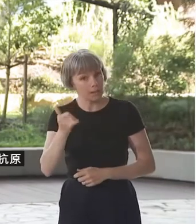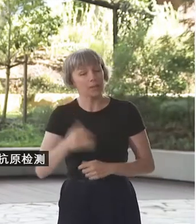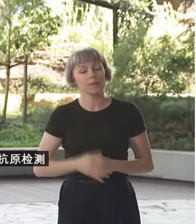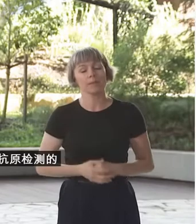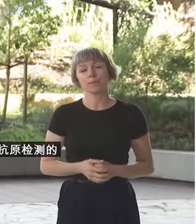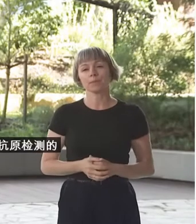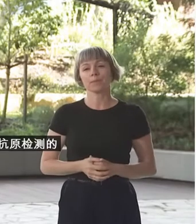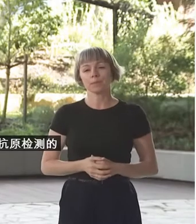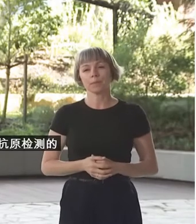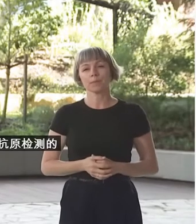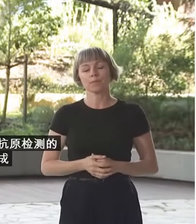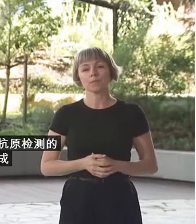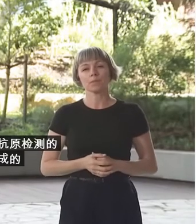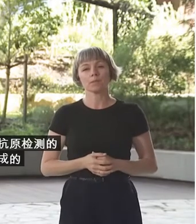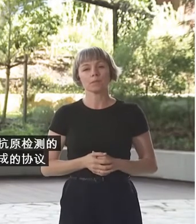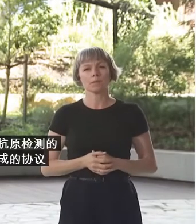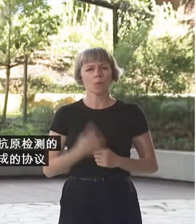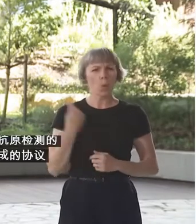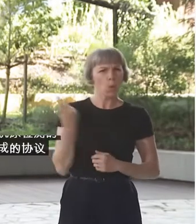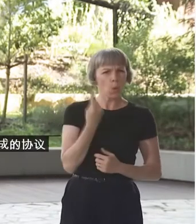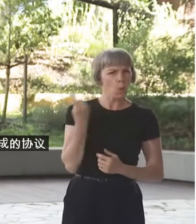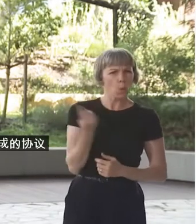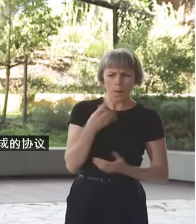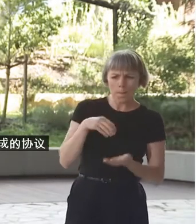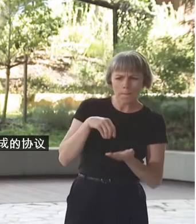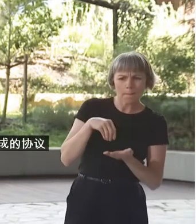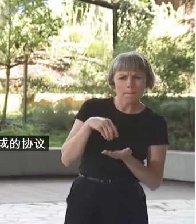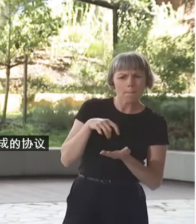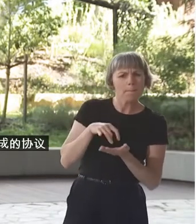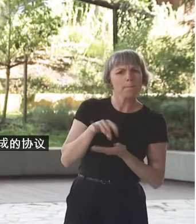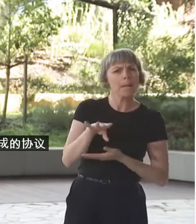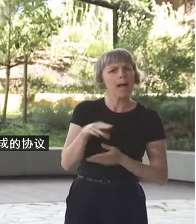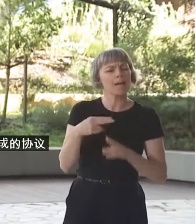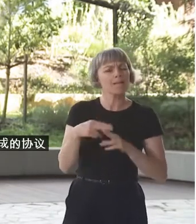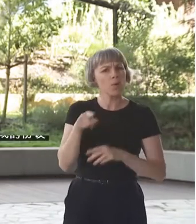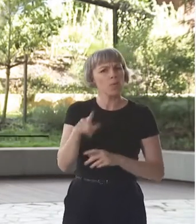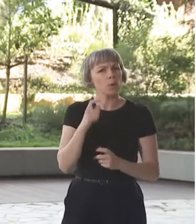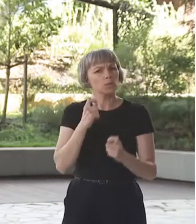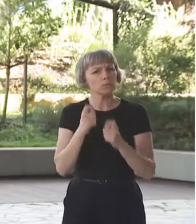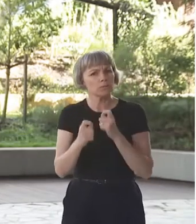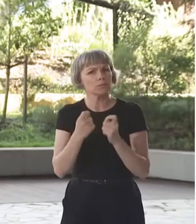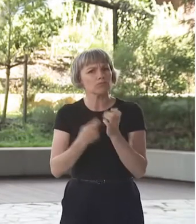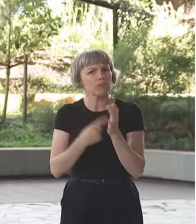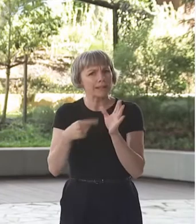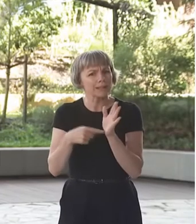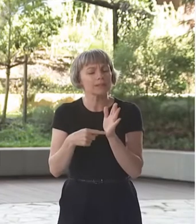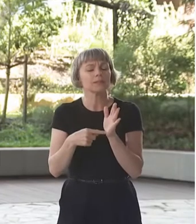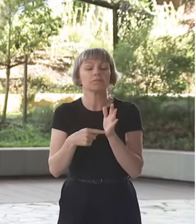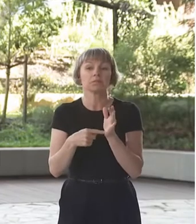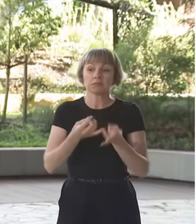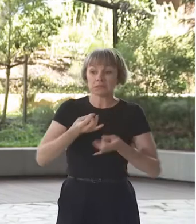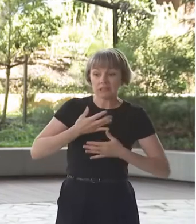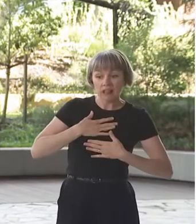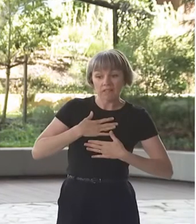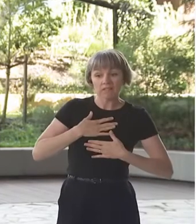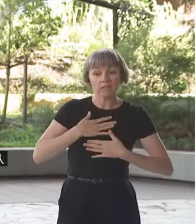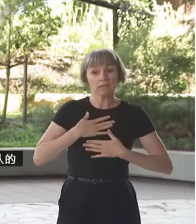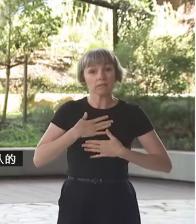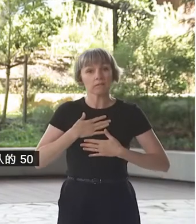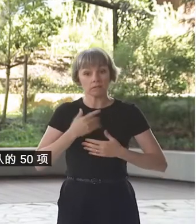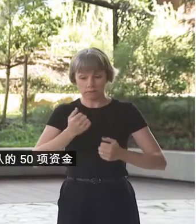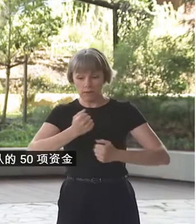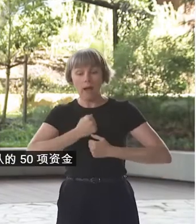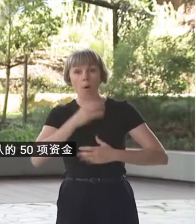in relation to the cost-sharing arrangements with respect of rapid antigen tests, if they are used for a public health purpose, that there will be